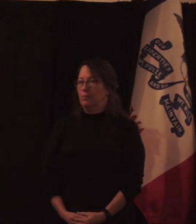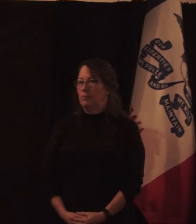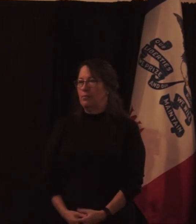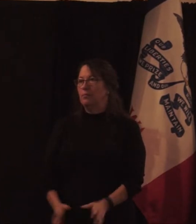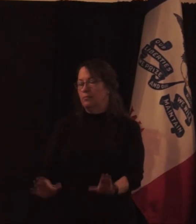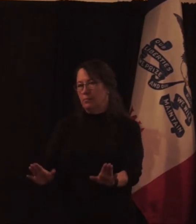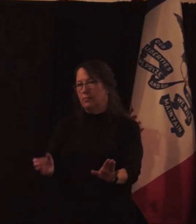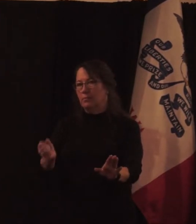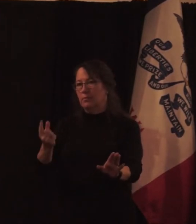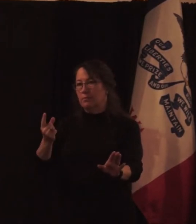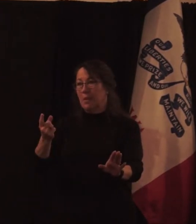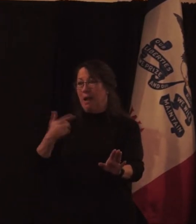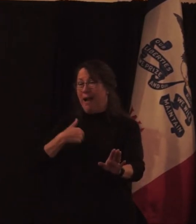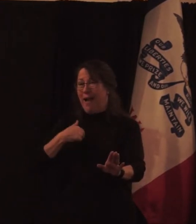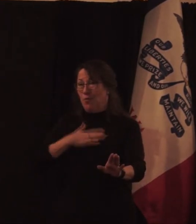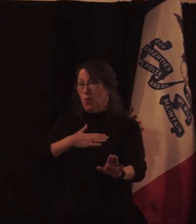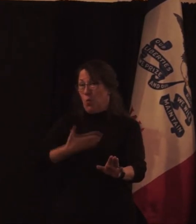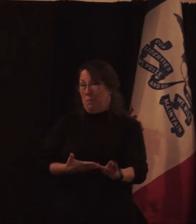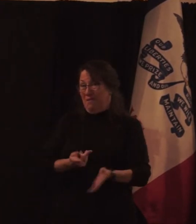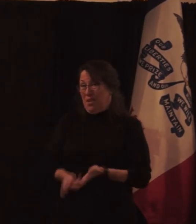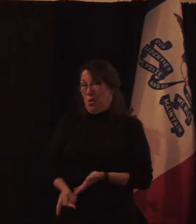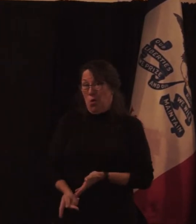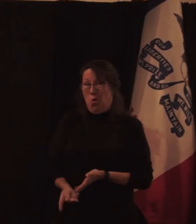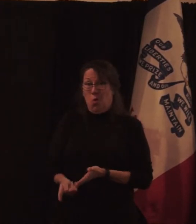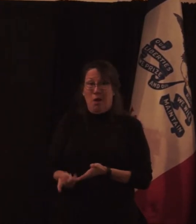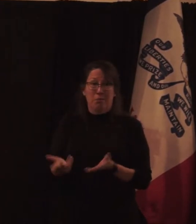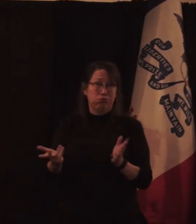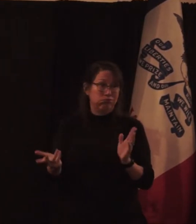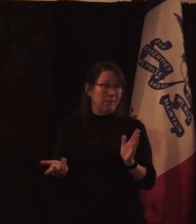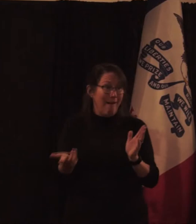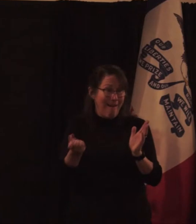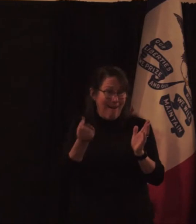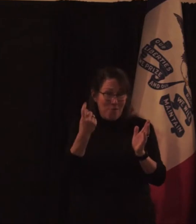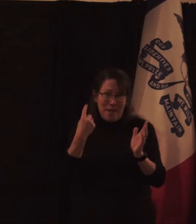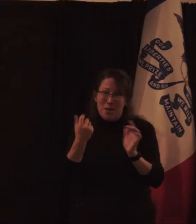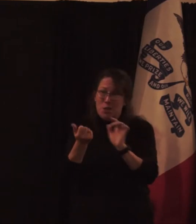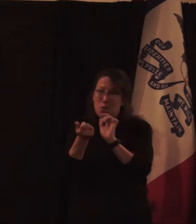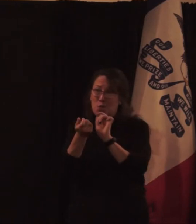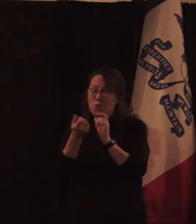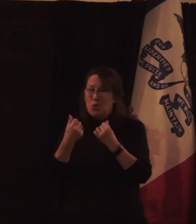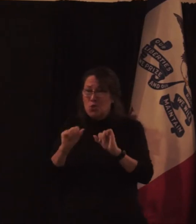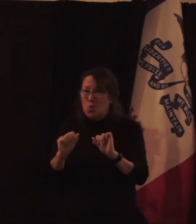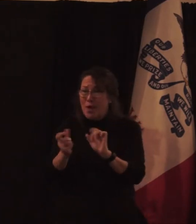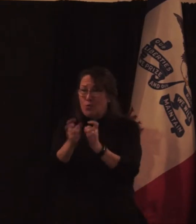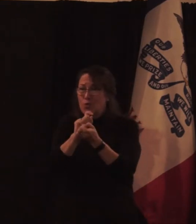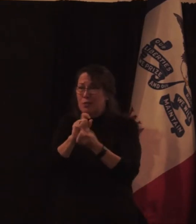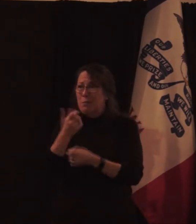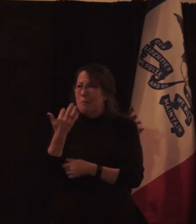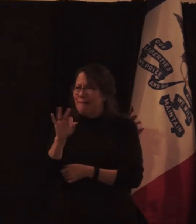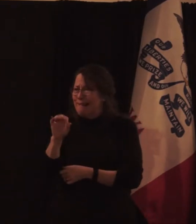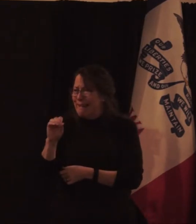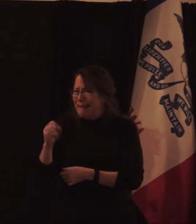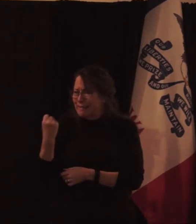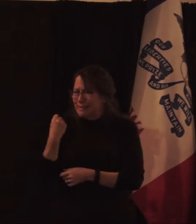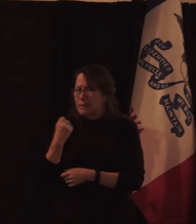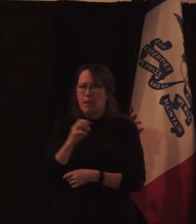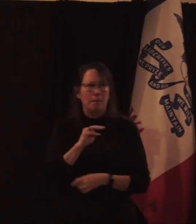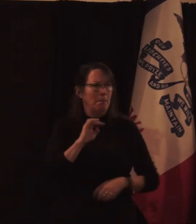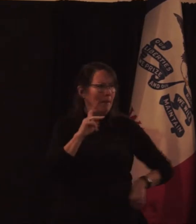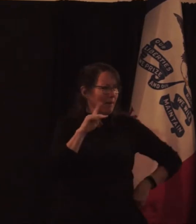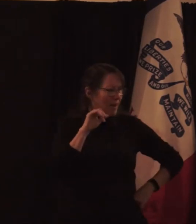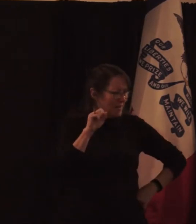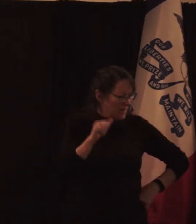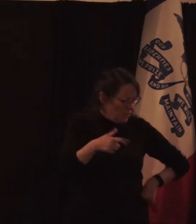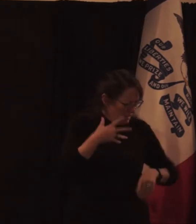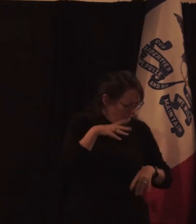I got to admit failure here. I tried changing that law back in the 90s. It was a bill called MICASA. Hell, I forget what it